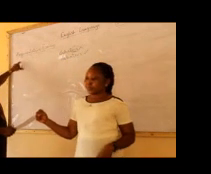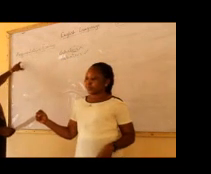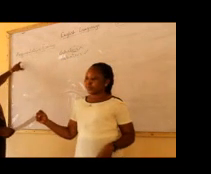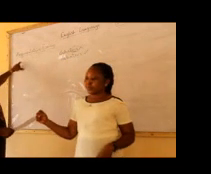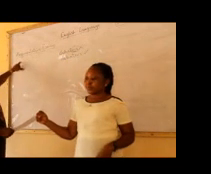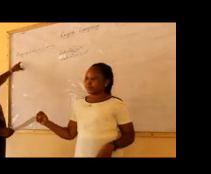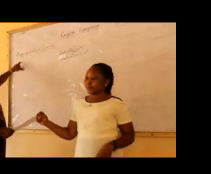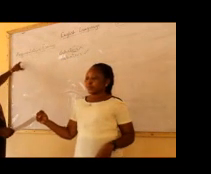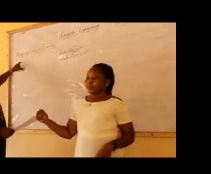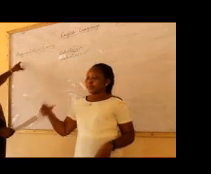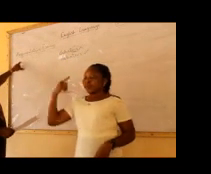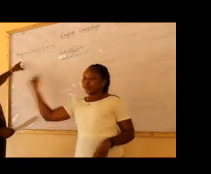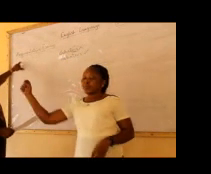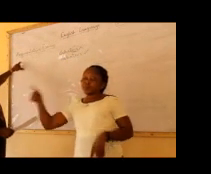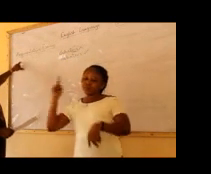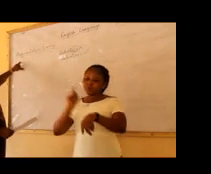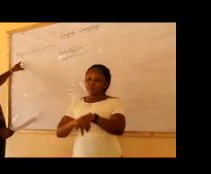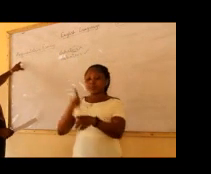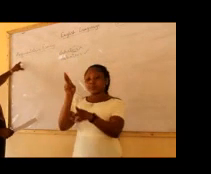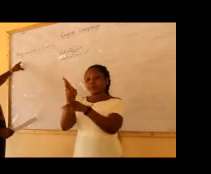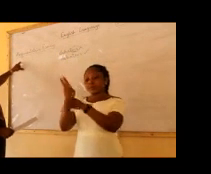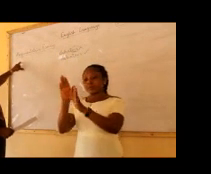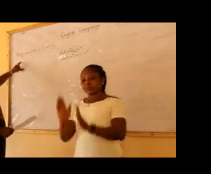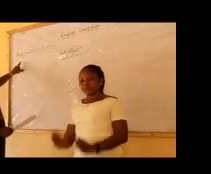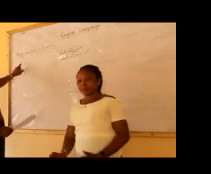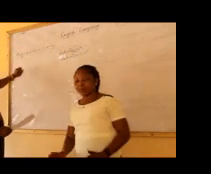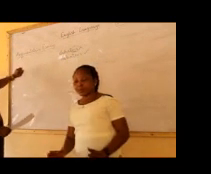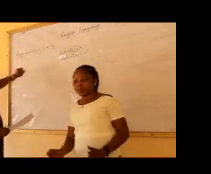the accurate timekeeper,